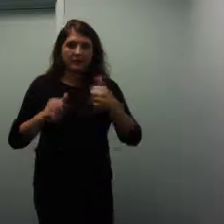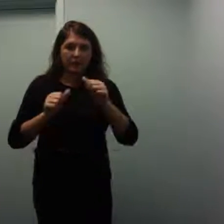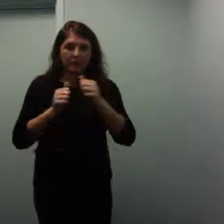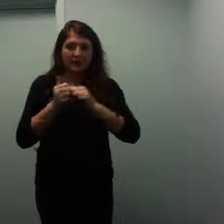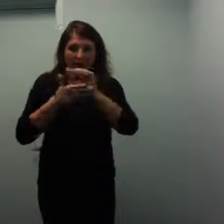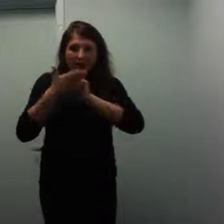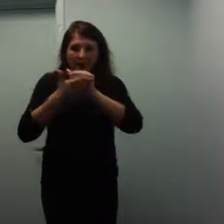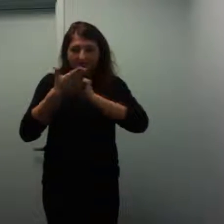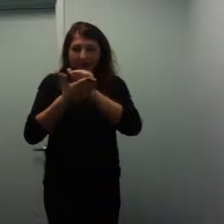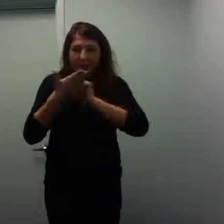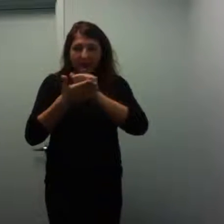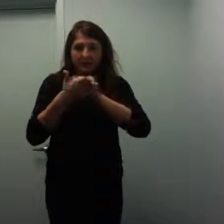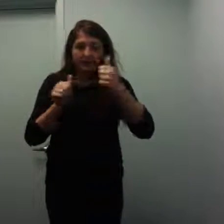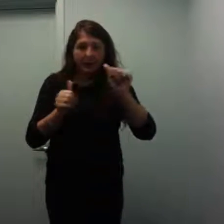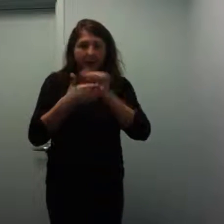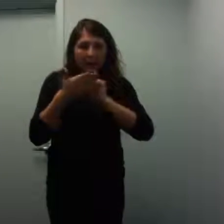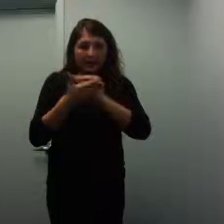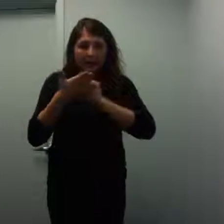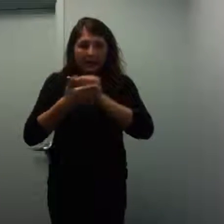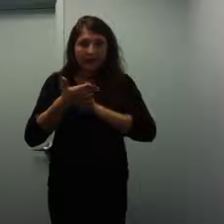plate or get it clean.